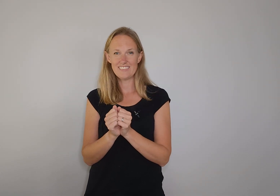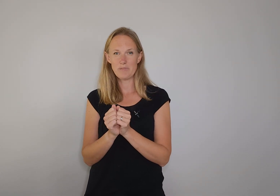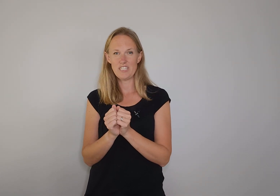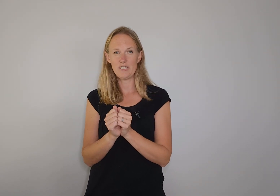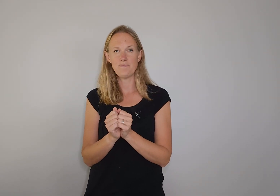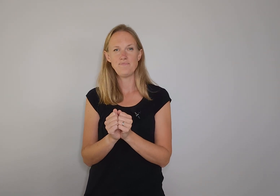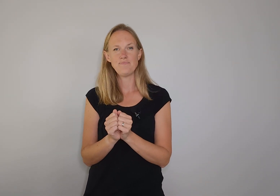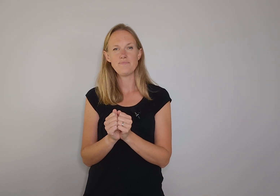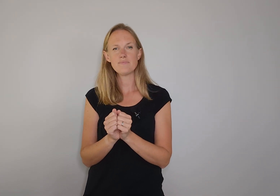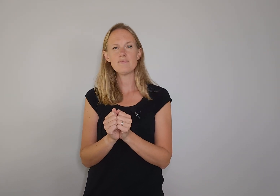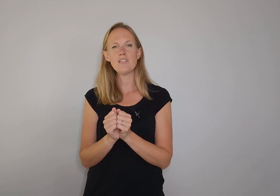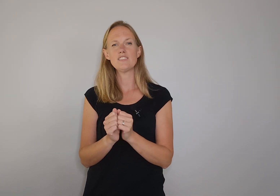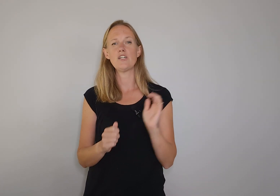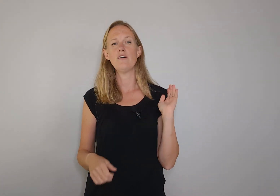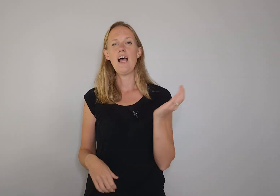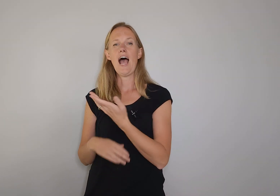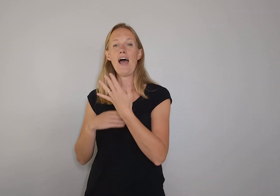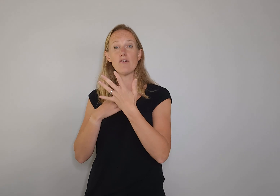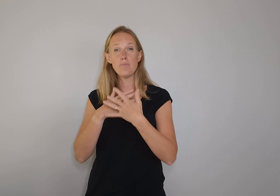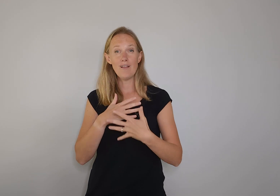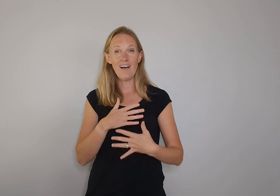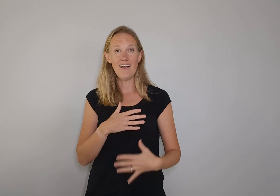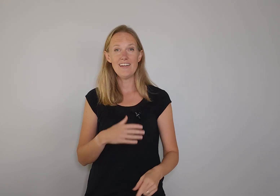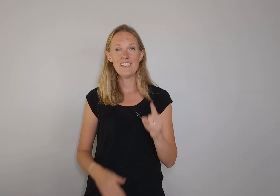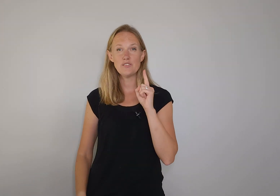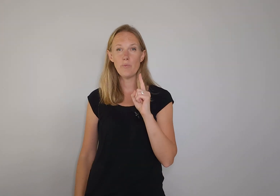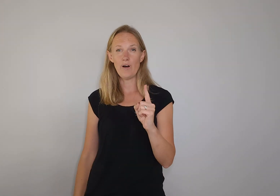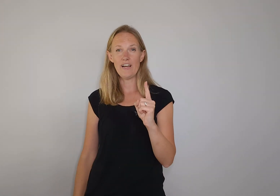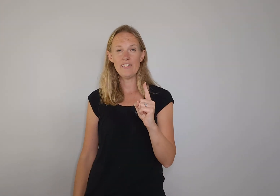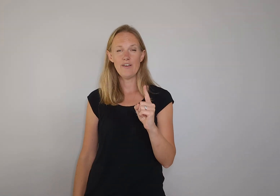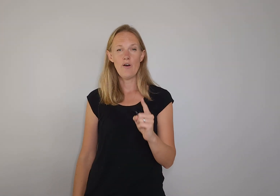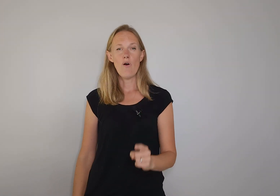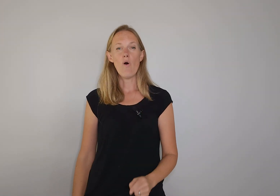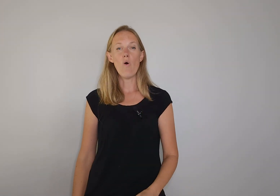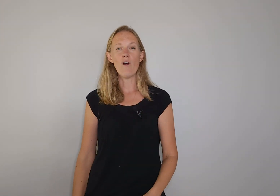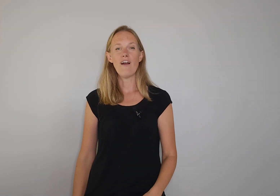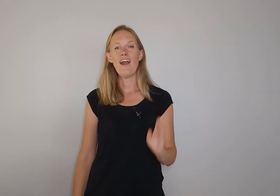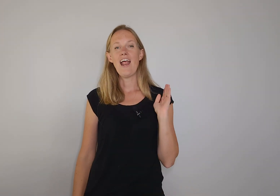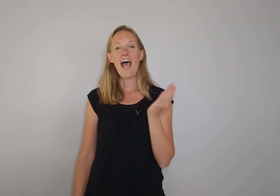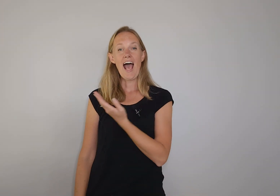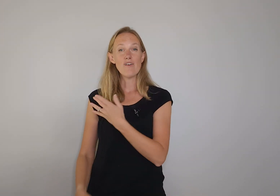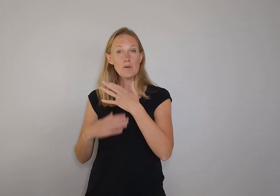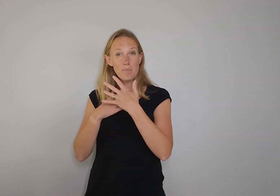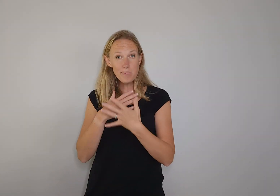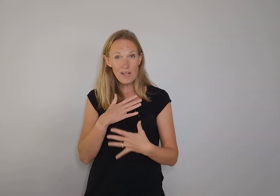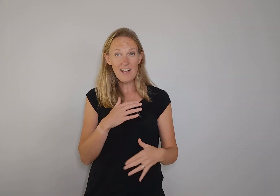up to you. So our blood is one, or our